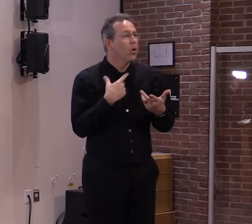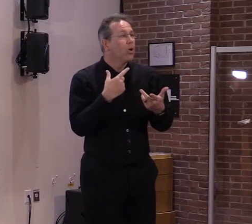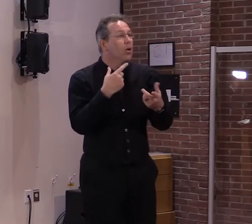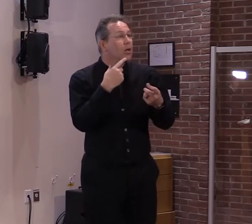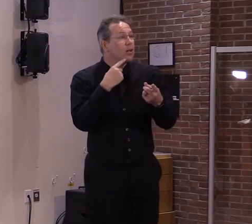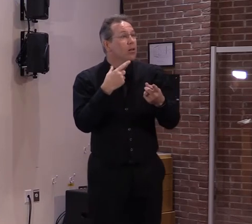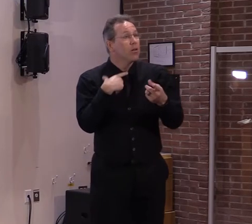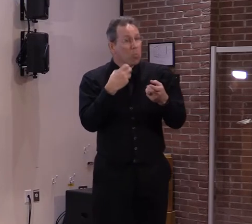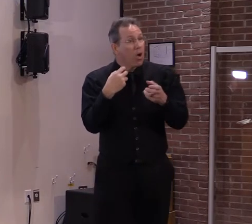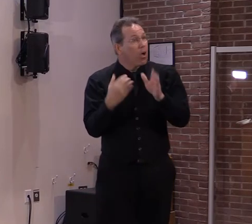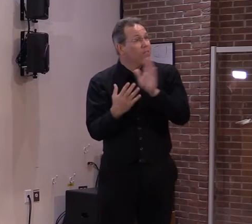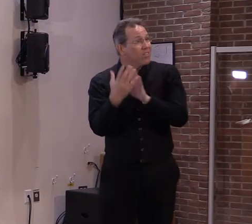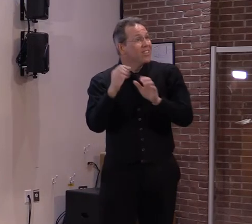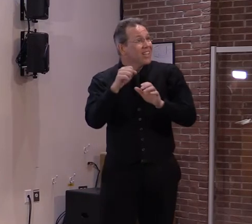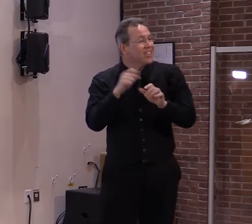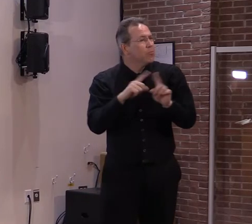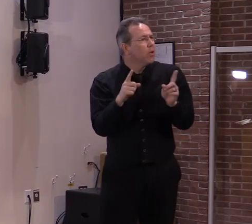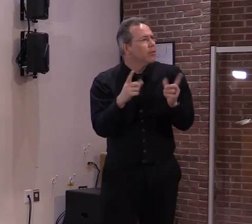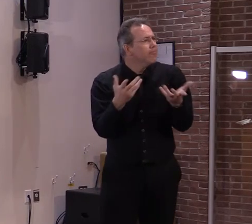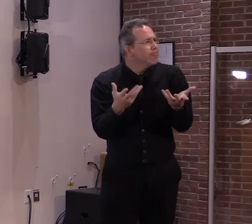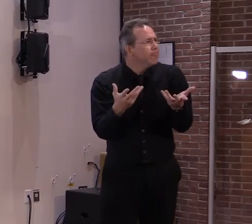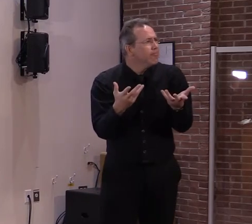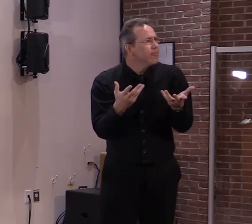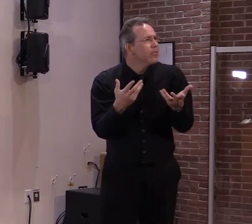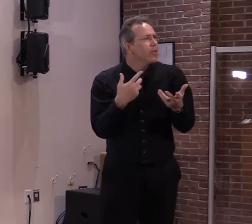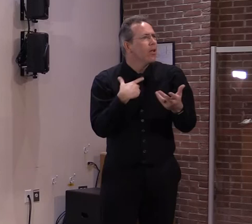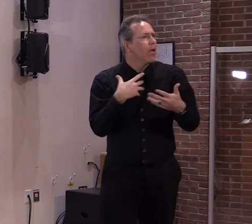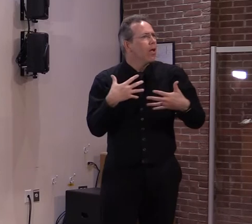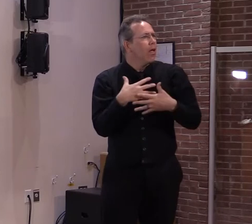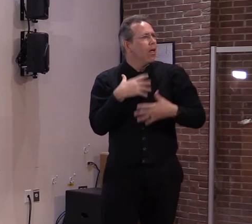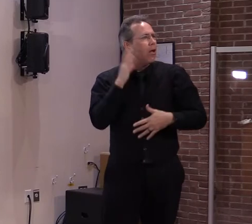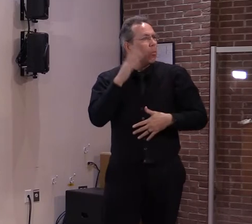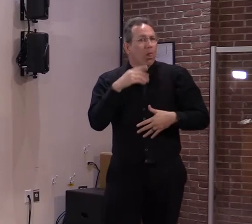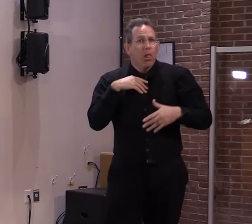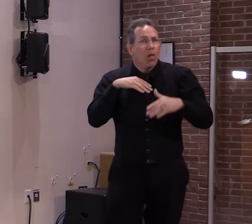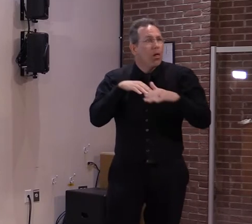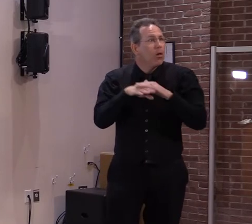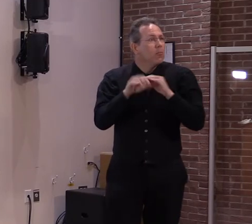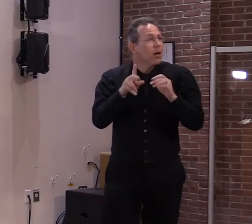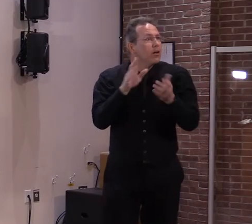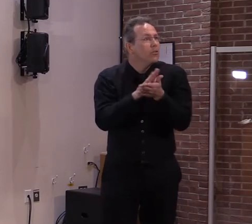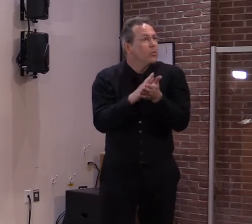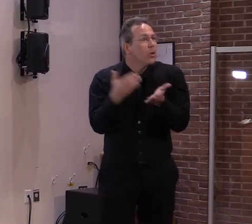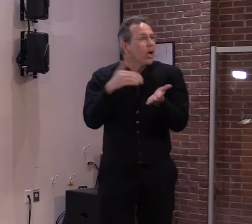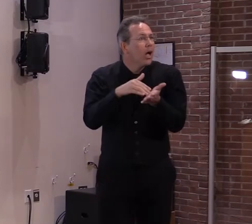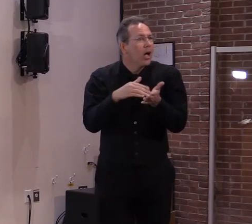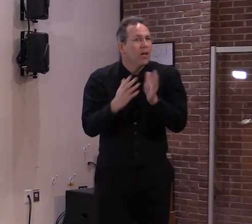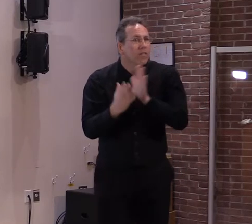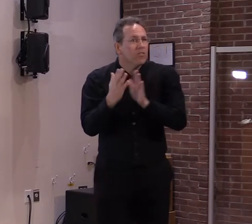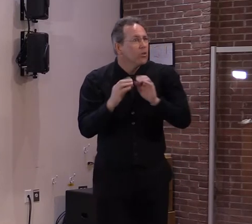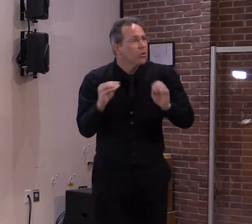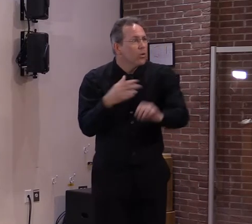they were scared that if they did, that, you know, that they could be infected by the virus.